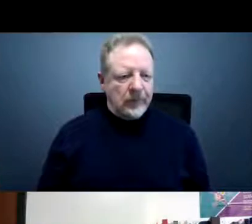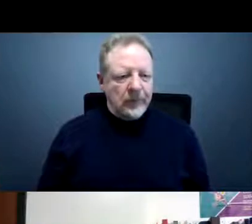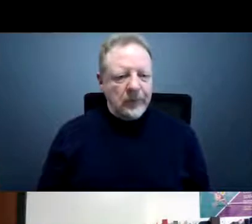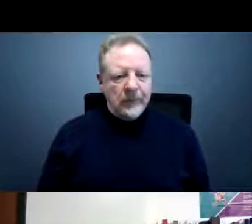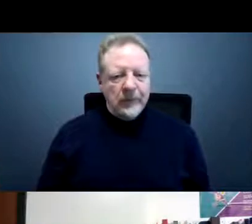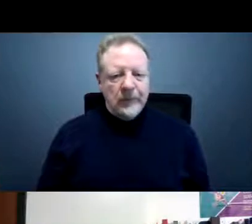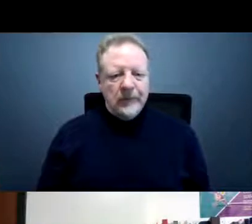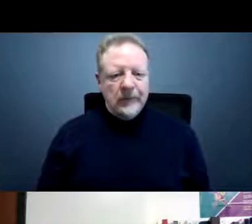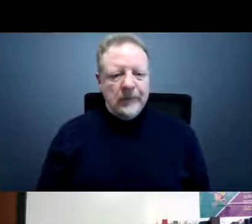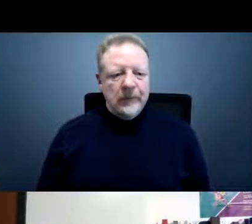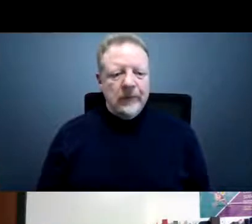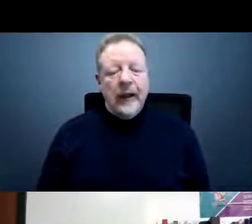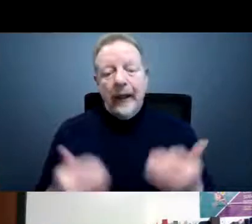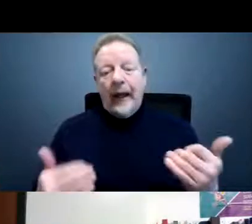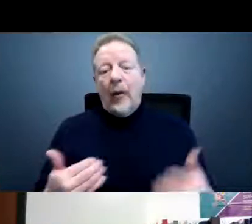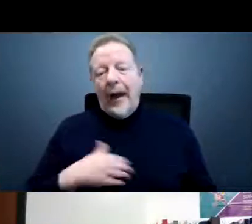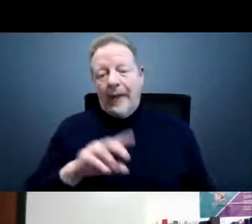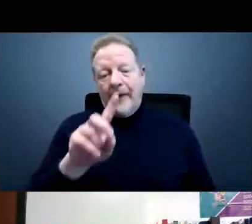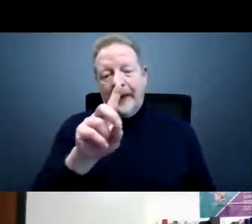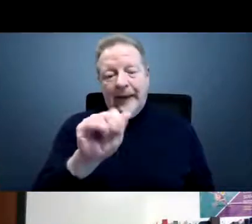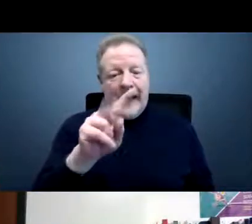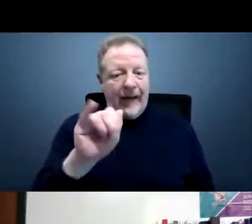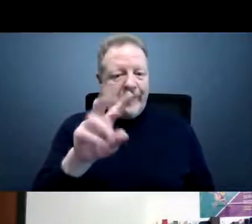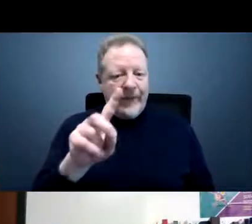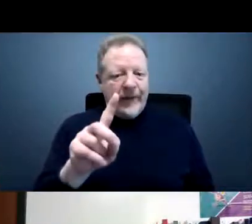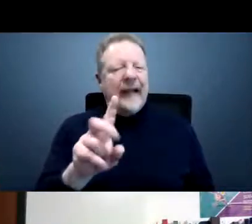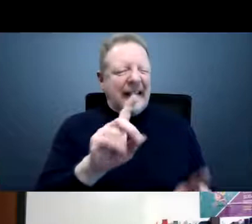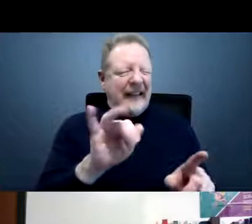And now here we have David. He will explain his story growing up.